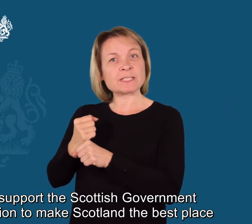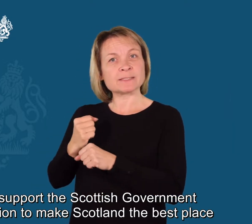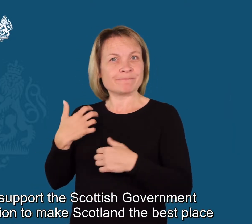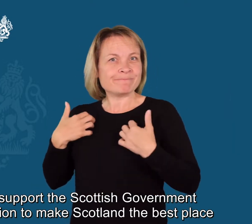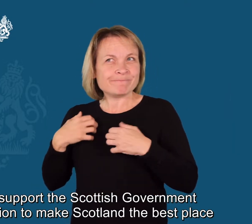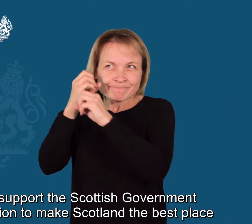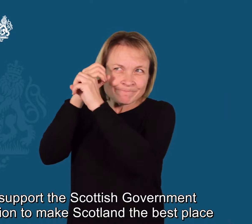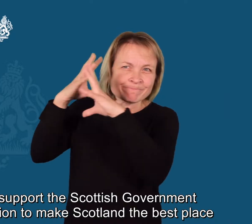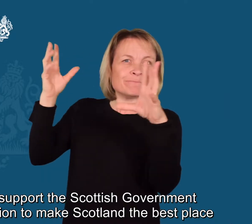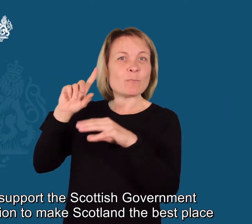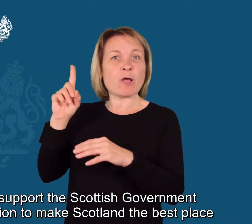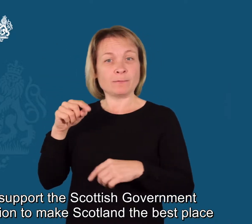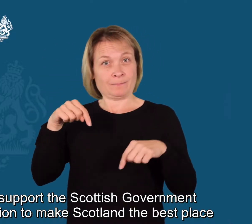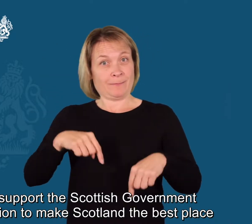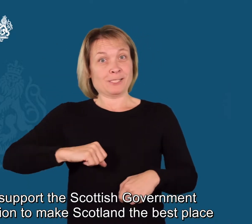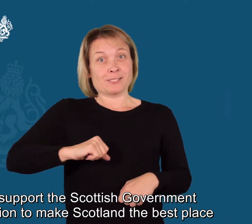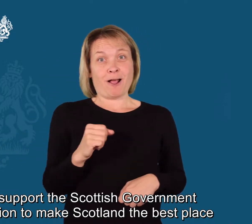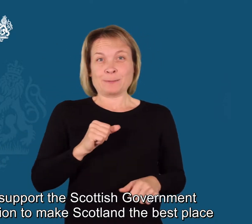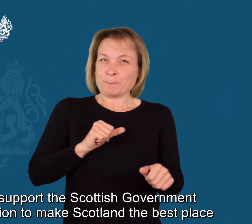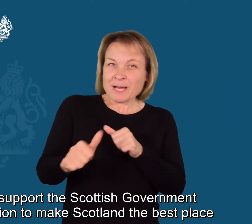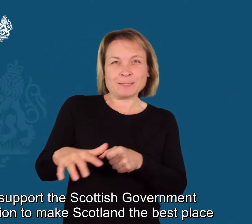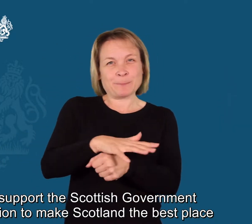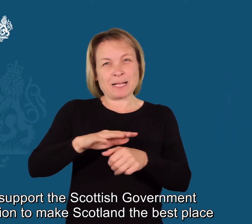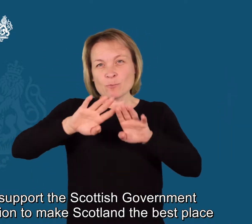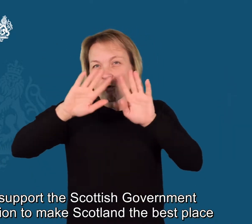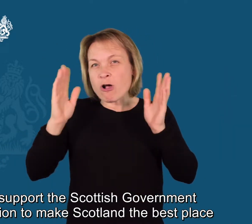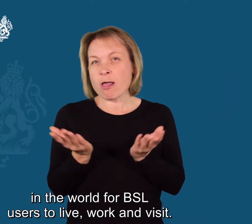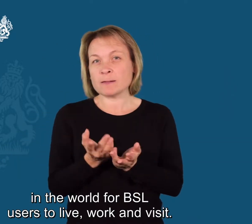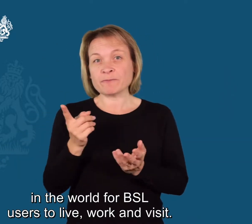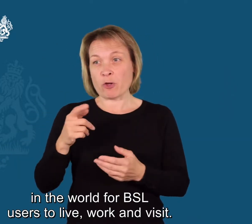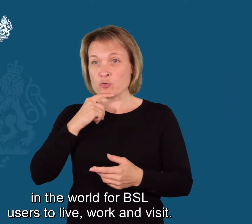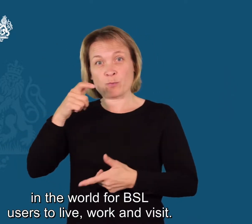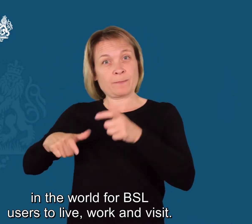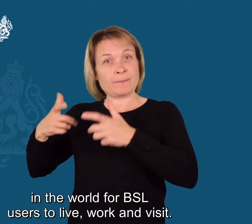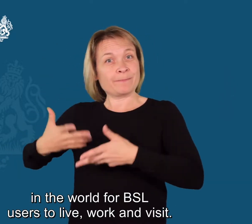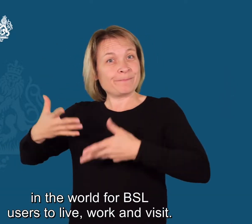for BSL users to live, work and visit.